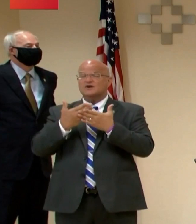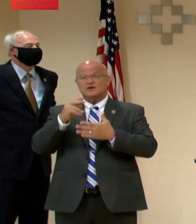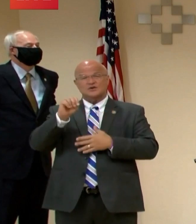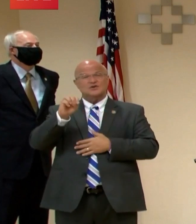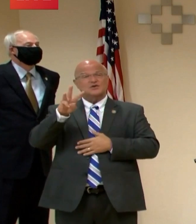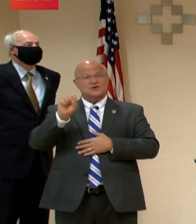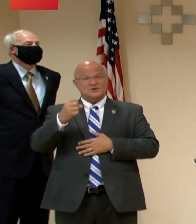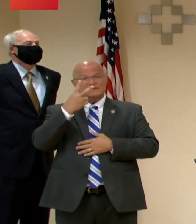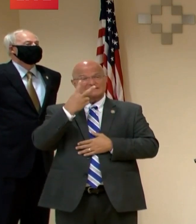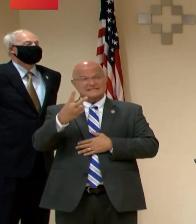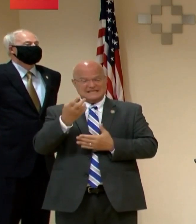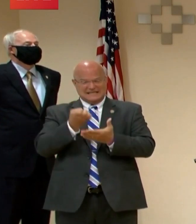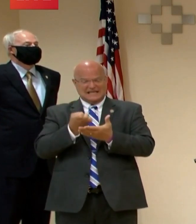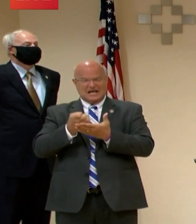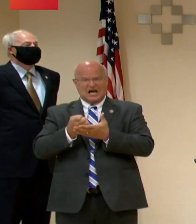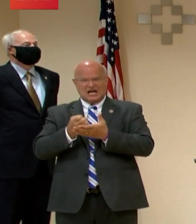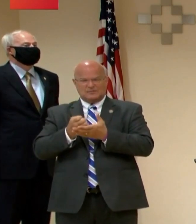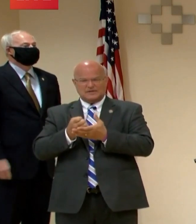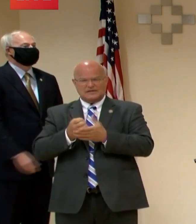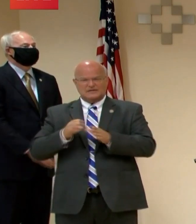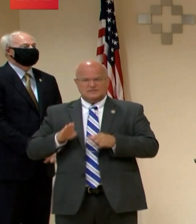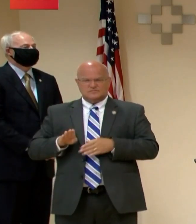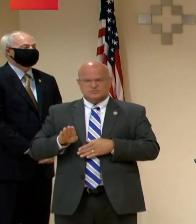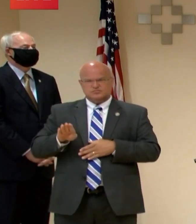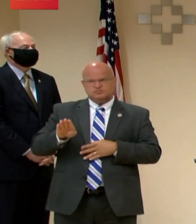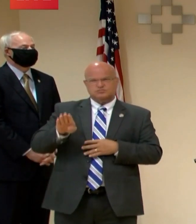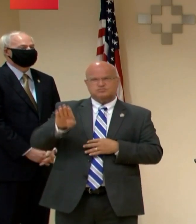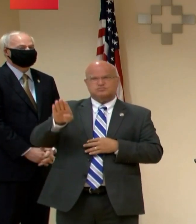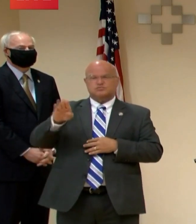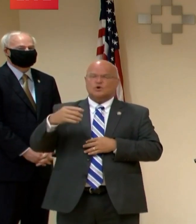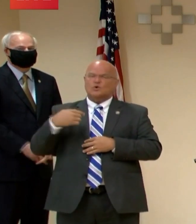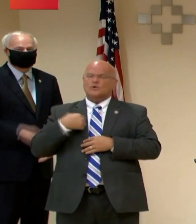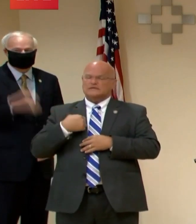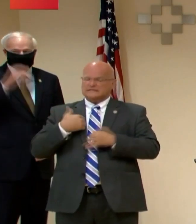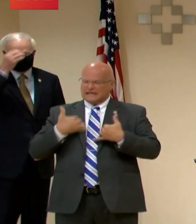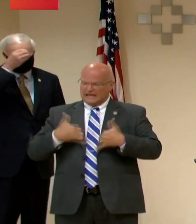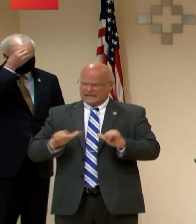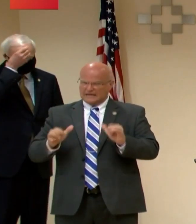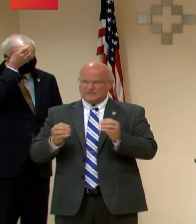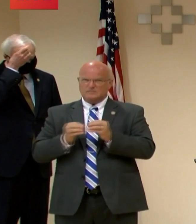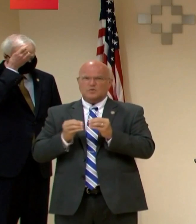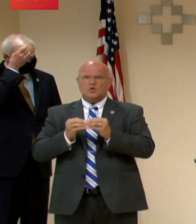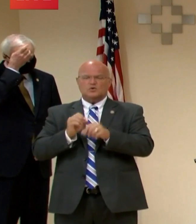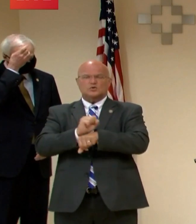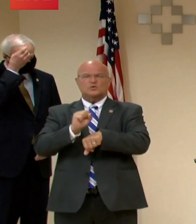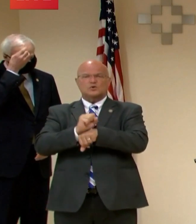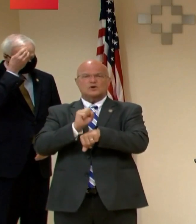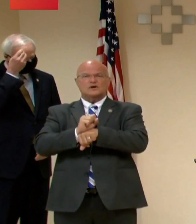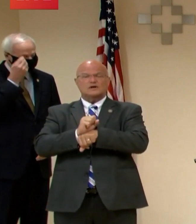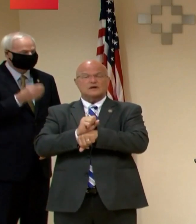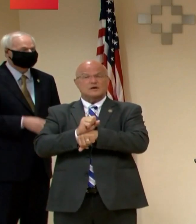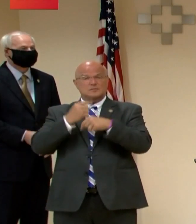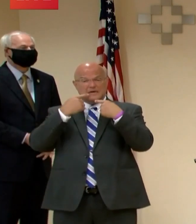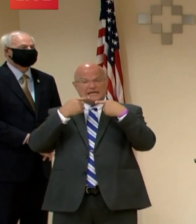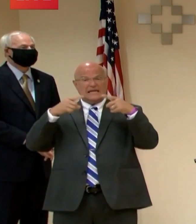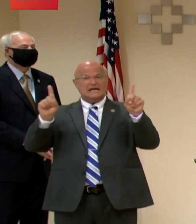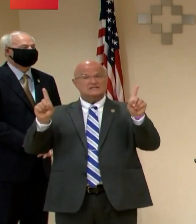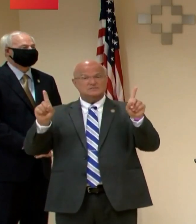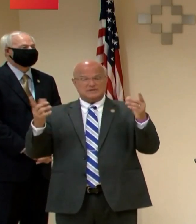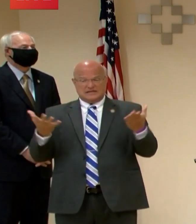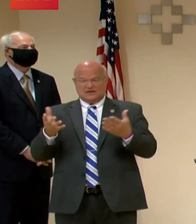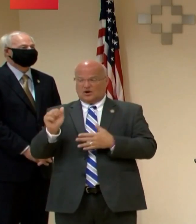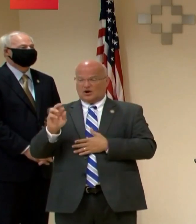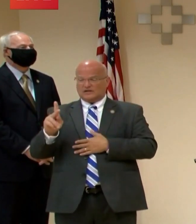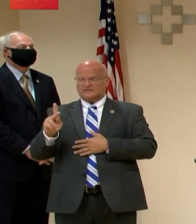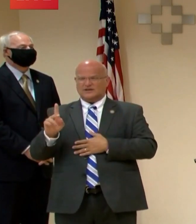see, our economy starting to move in the right direction. Granted, we got a long ways to go, but the announcement came out last week. We're down to 8%